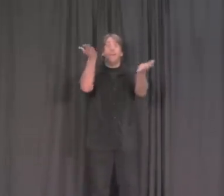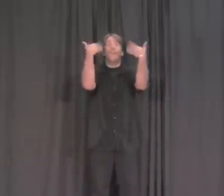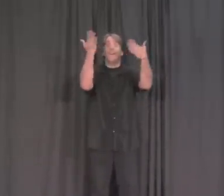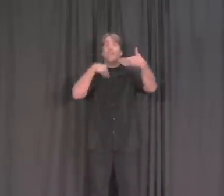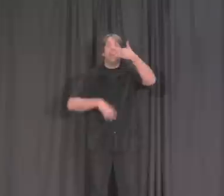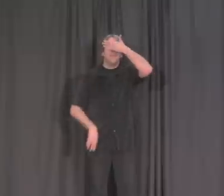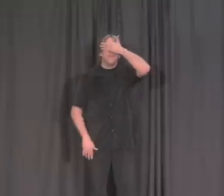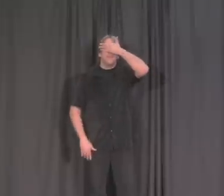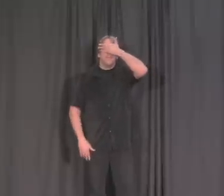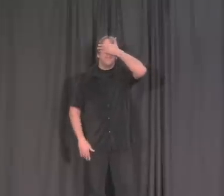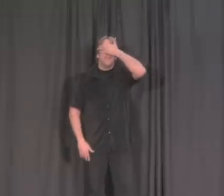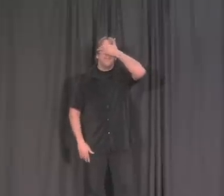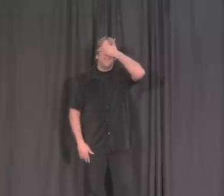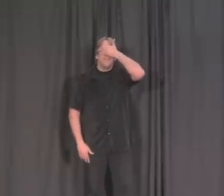All the people were like, okay.